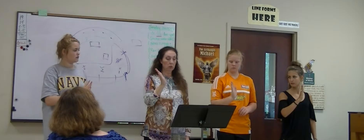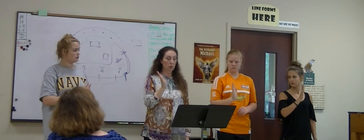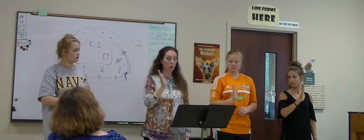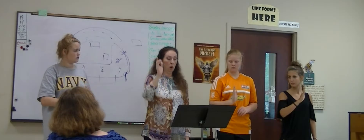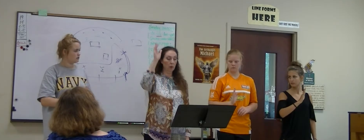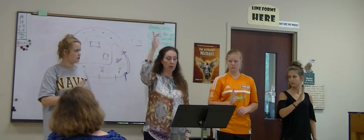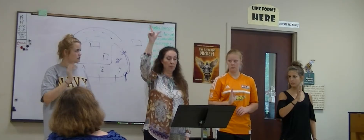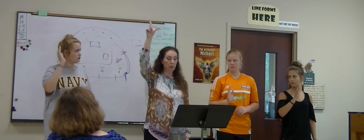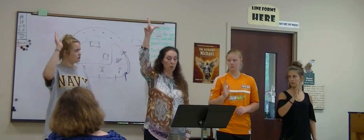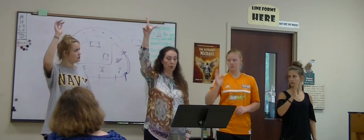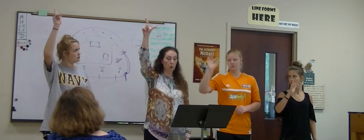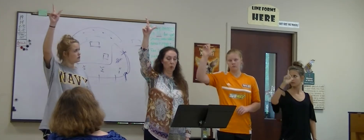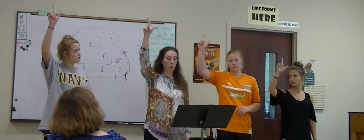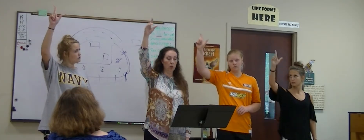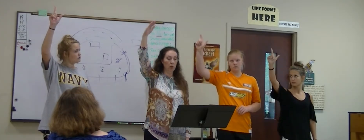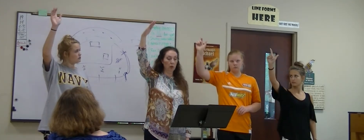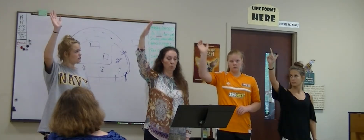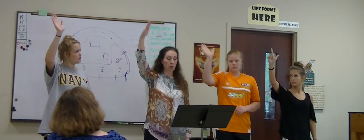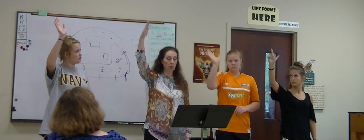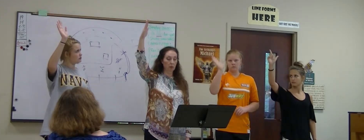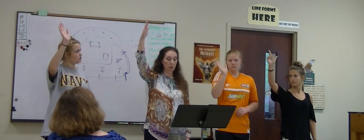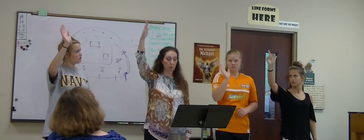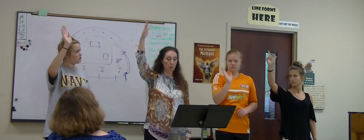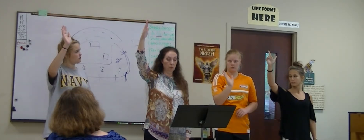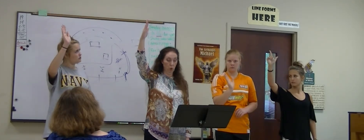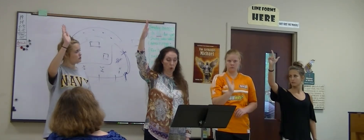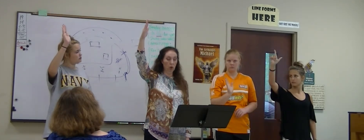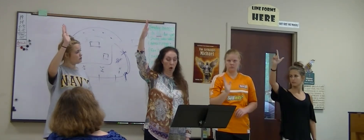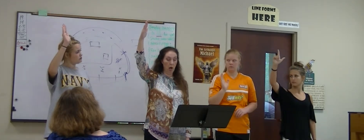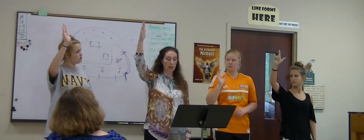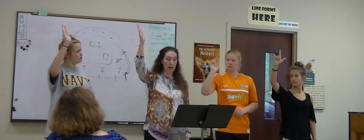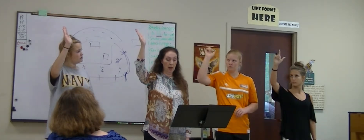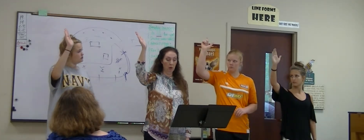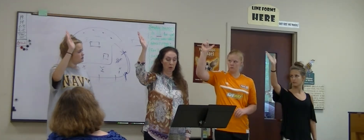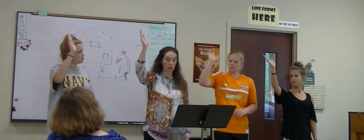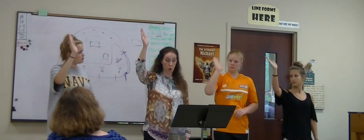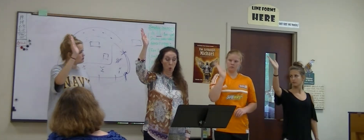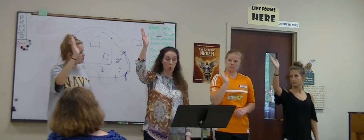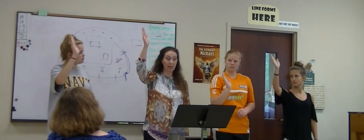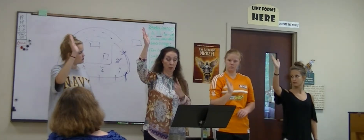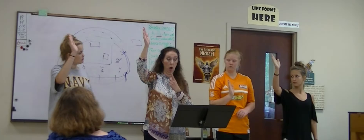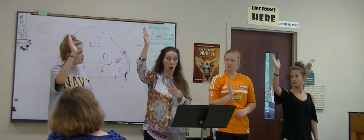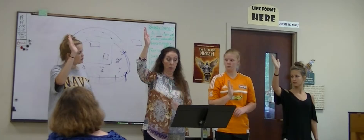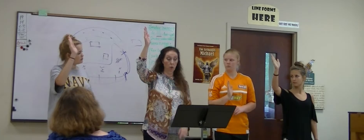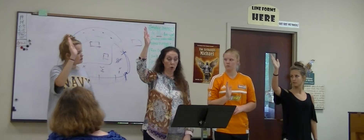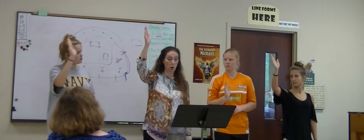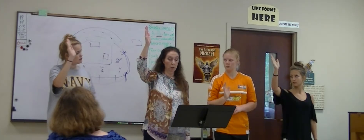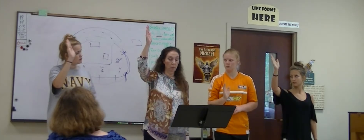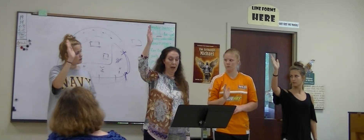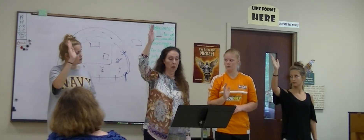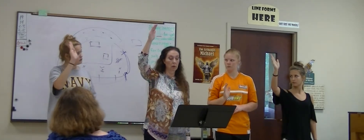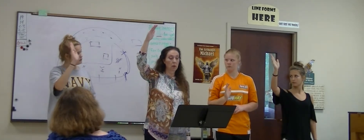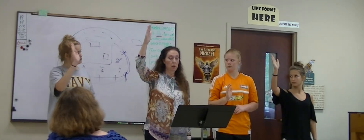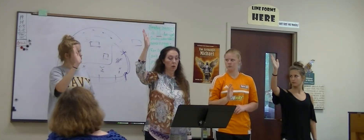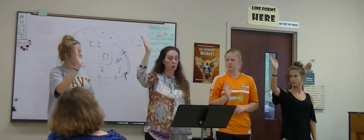You're already up there with Lord, and you're bringing the word God down, because your is God we're talking about.